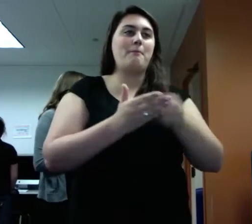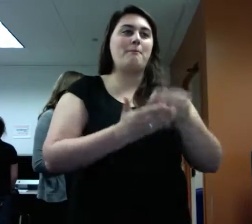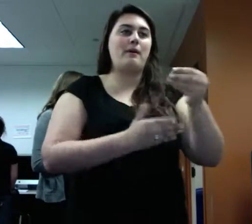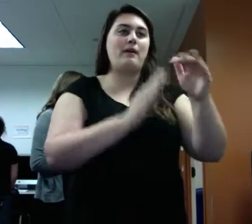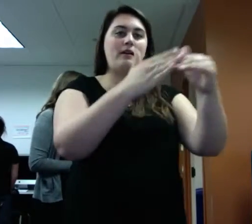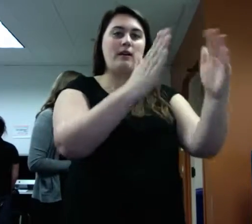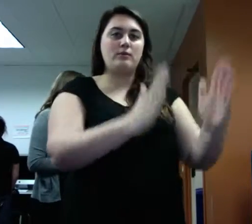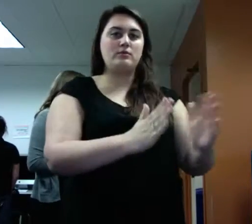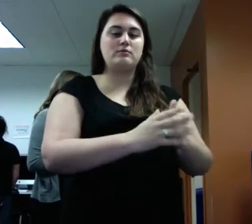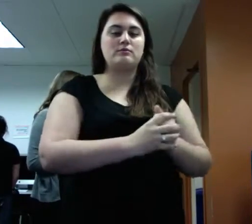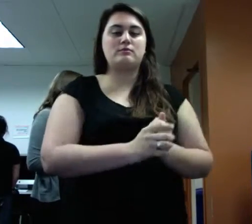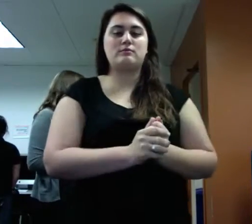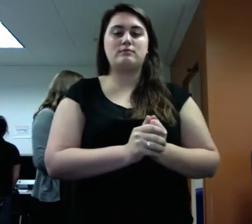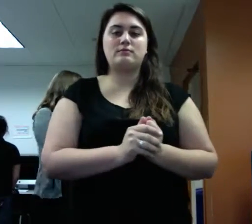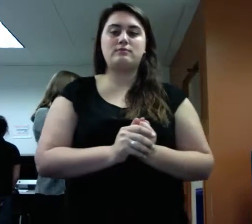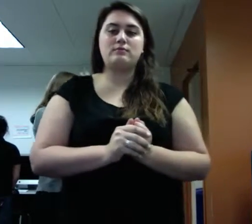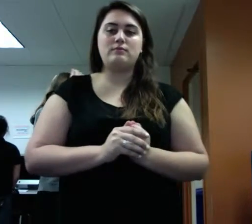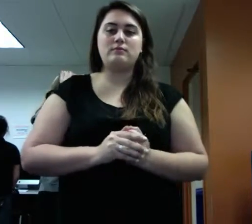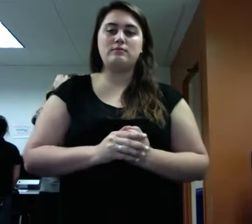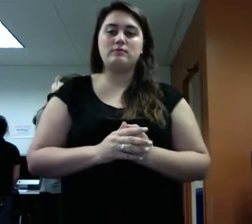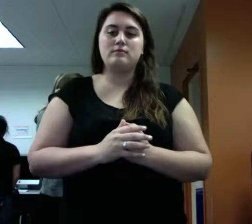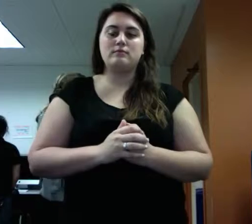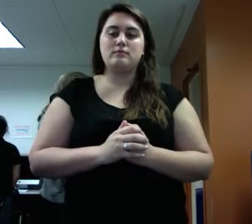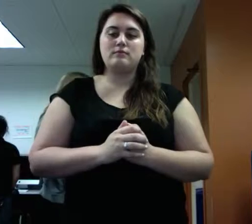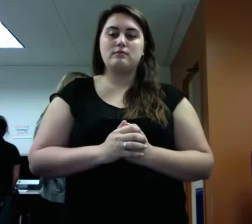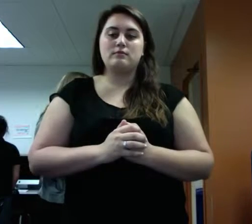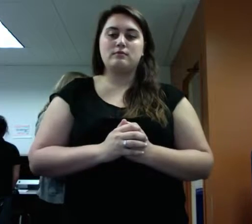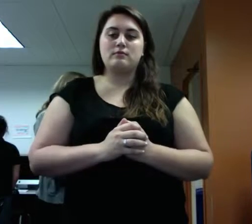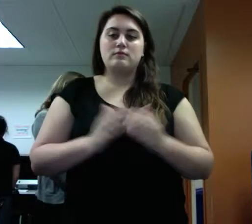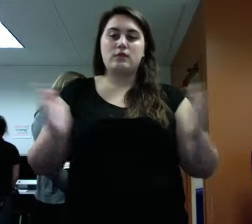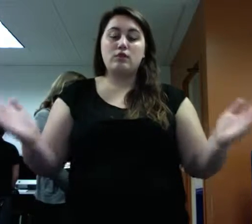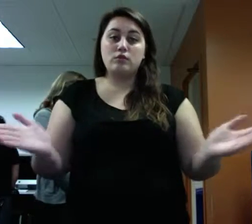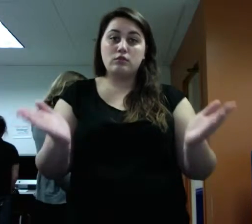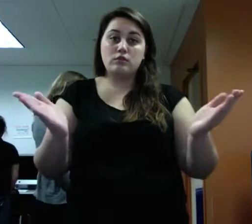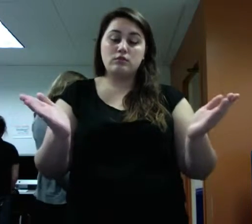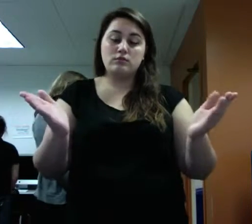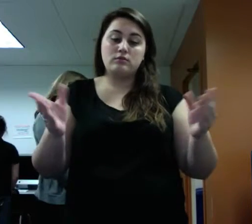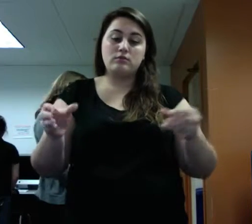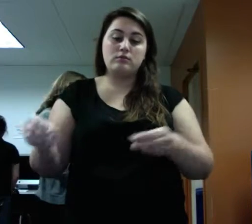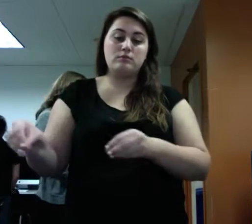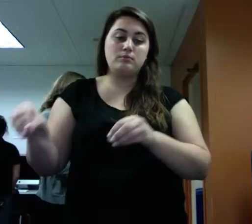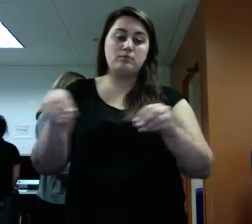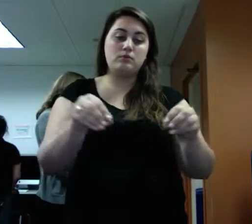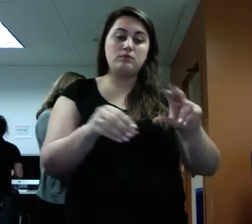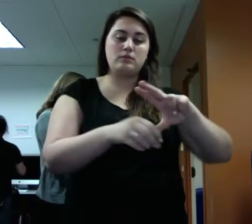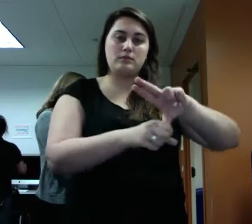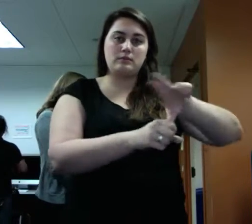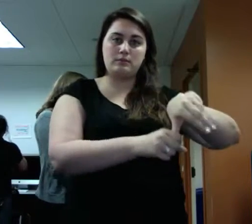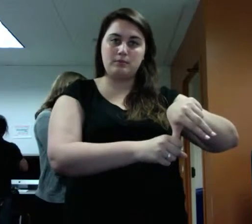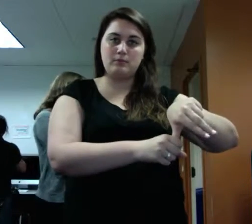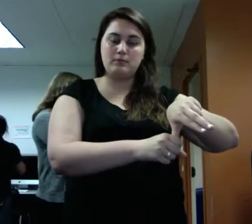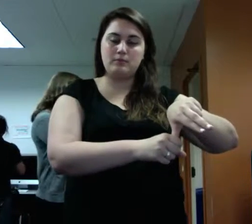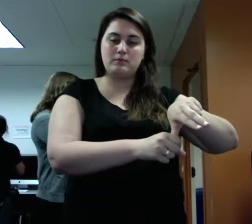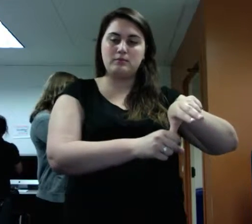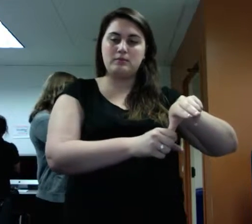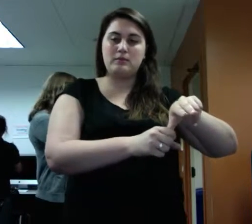Moreover, it's encouraged moves to the suburbs because it was in the suburbs that you could own a home. In the central cities, you primarily had to rent.